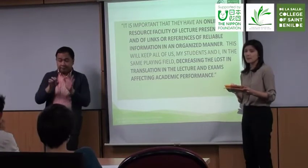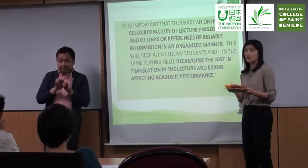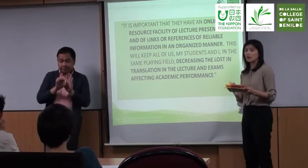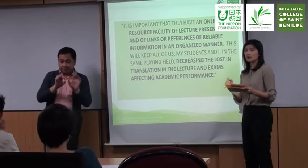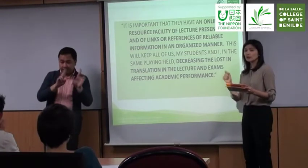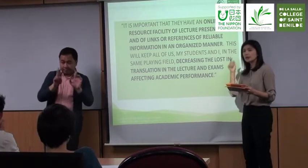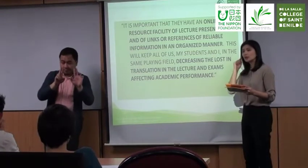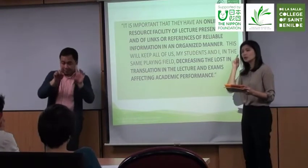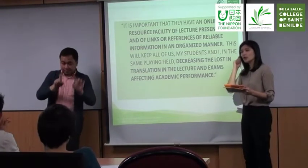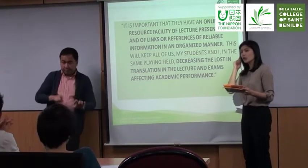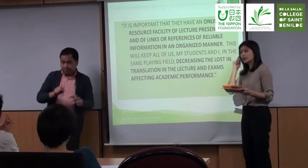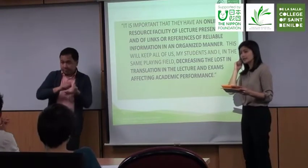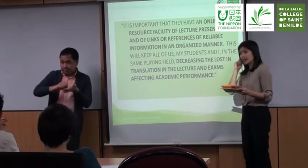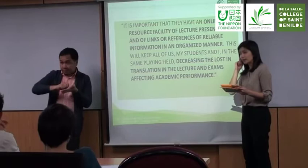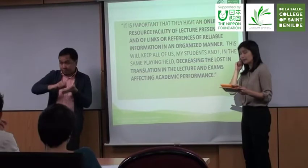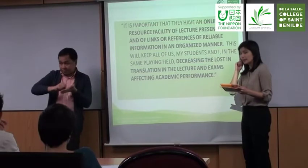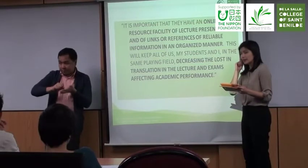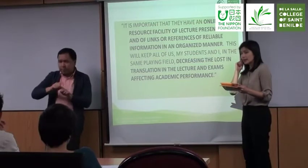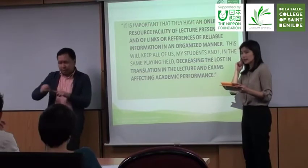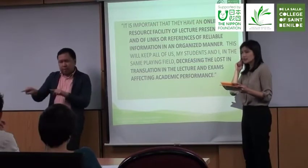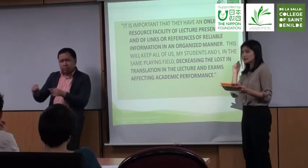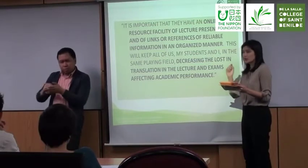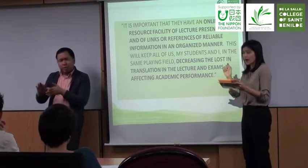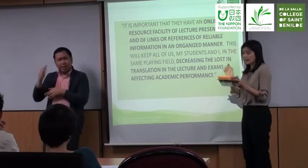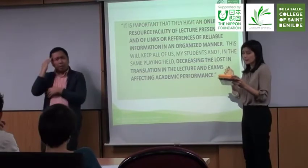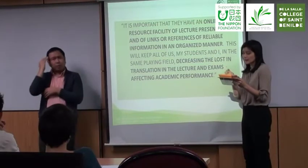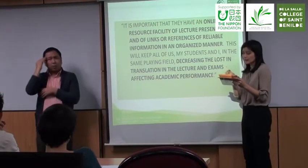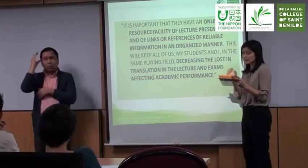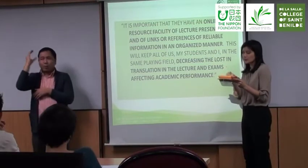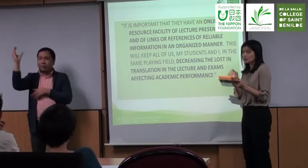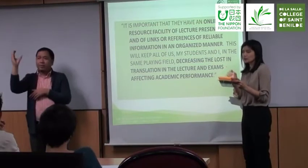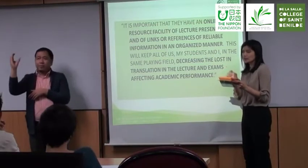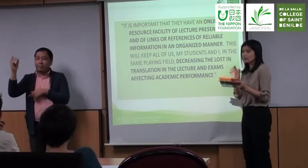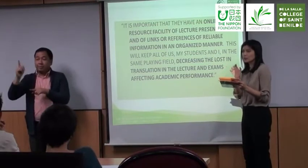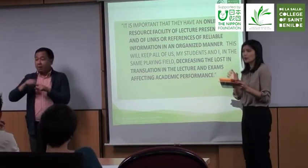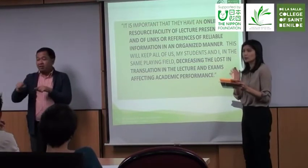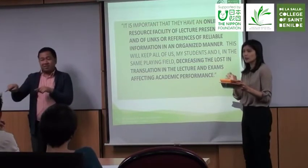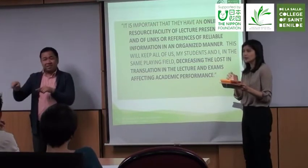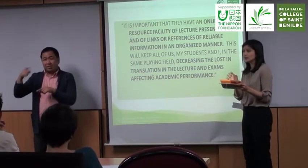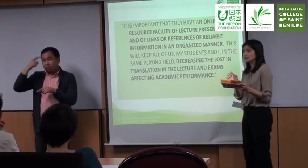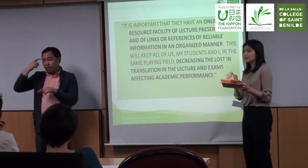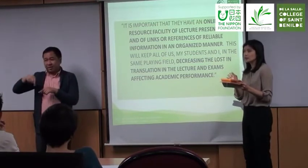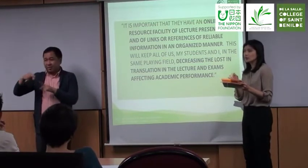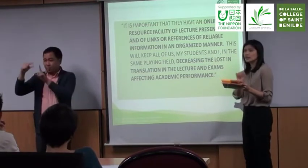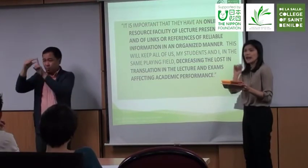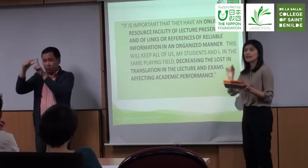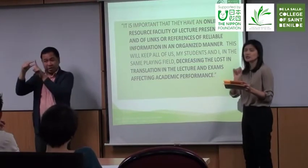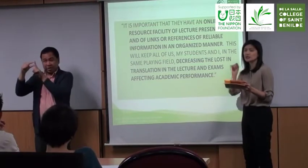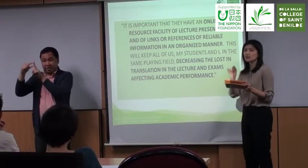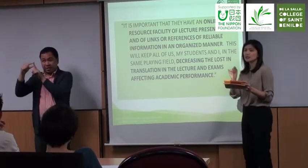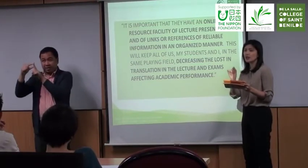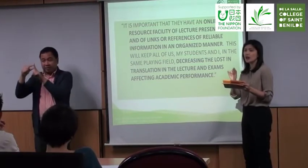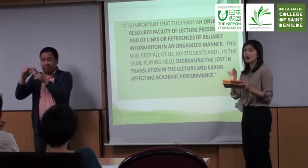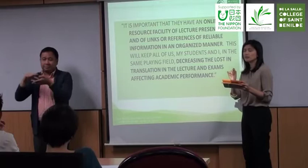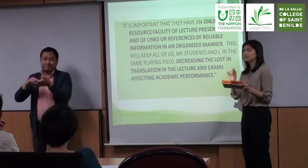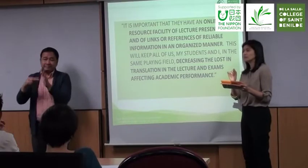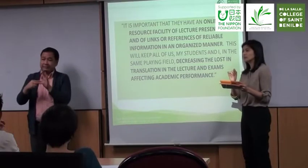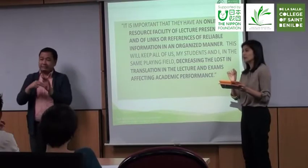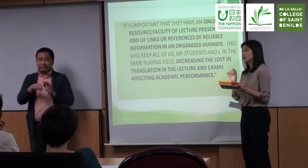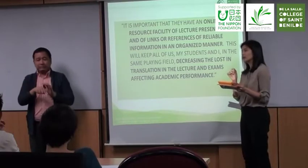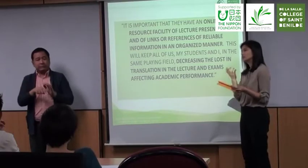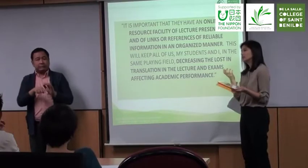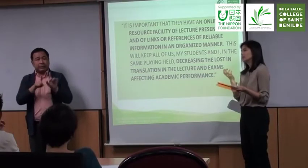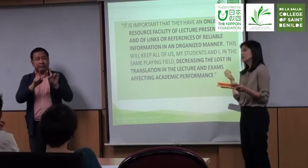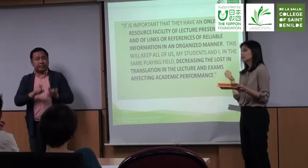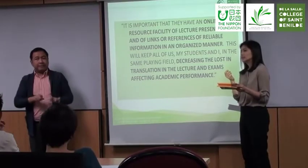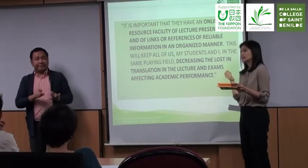exams, although they know the concept, it just so happened that they don't understand one word, so they answer it